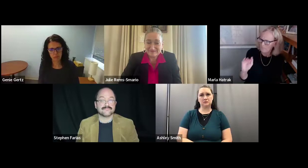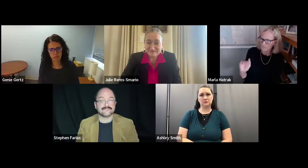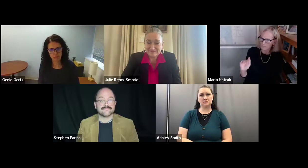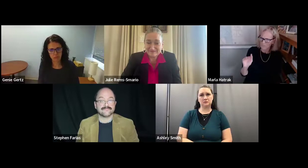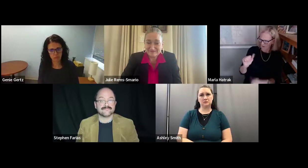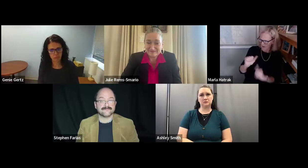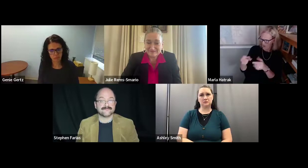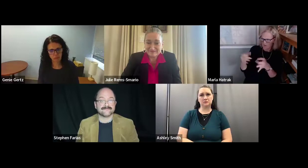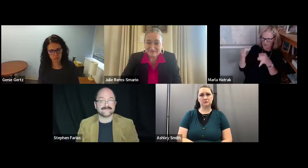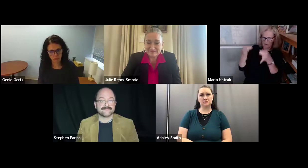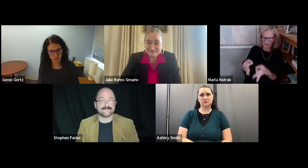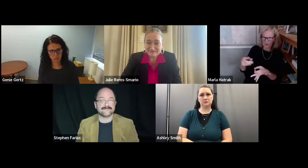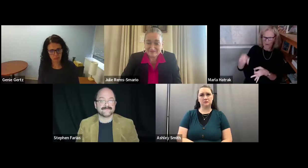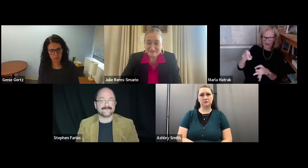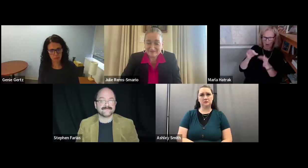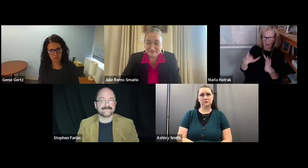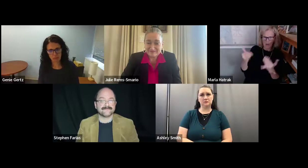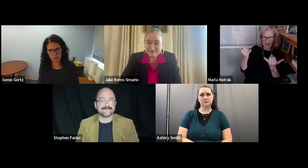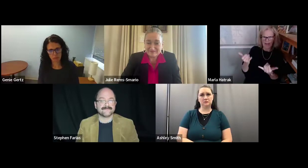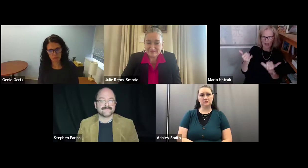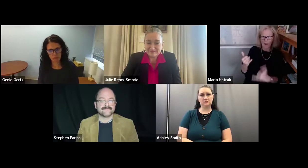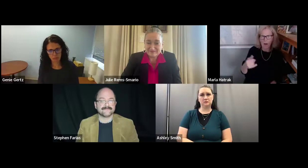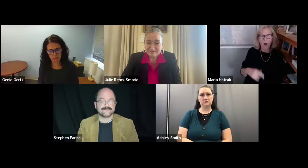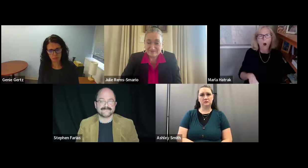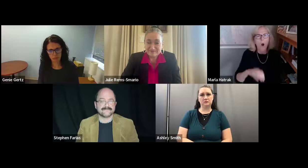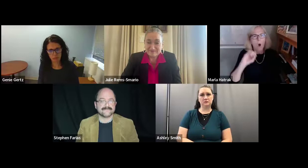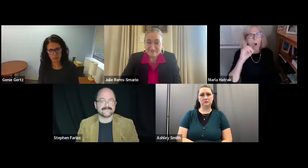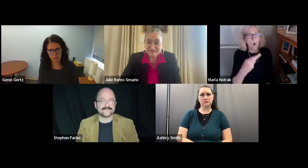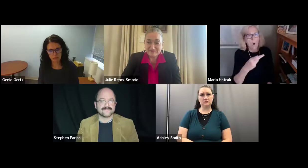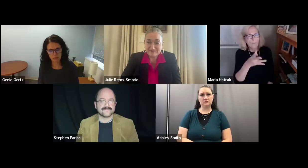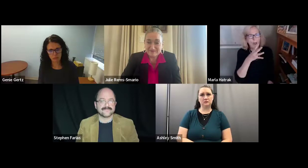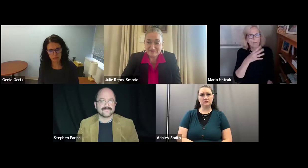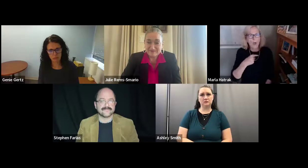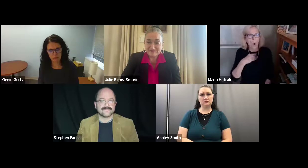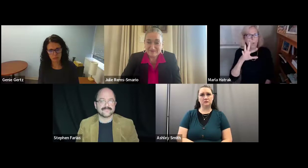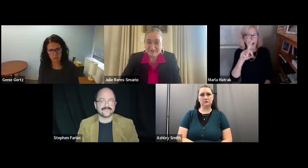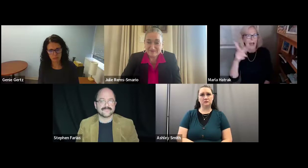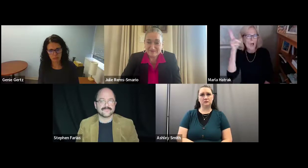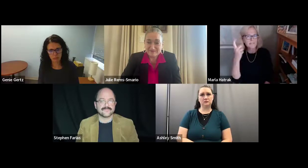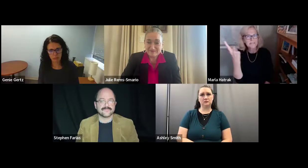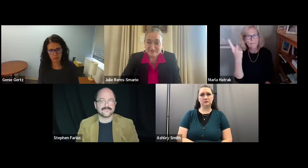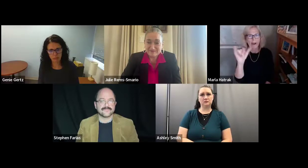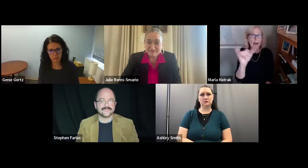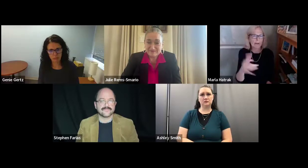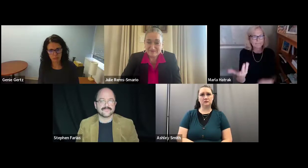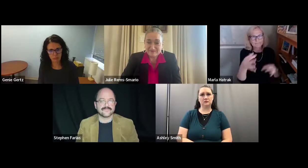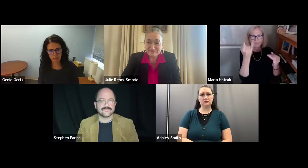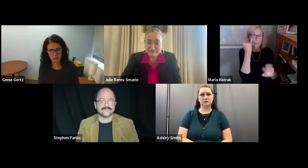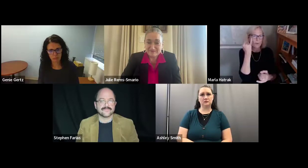for a minute. And I went back to my son and I said, your determination for an interpreter, what changed? He said, Mom, I would hear something